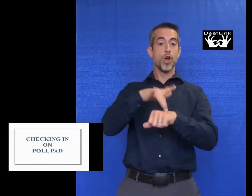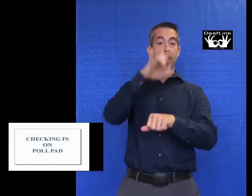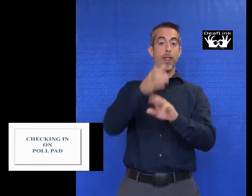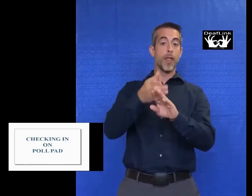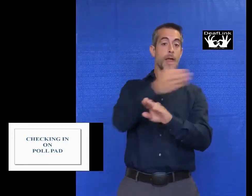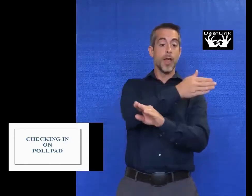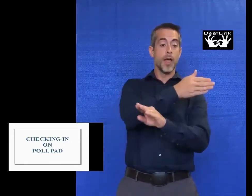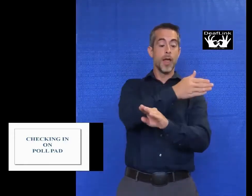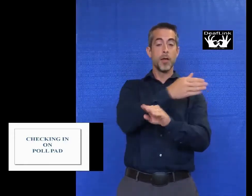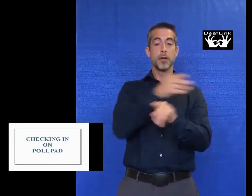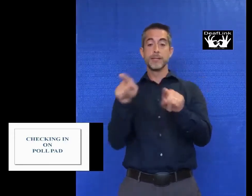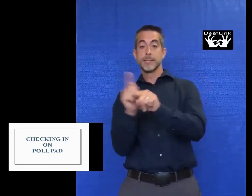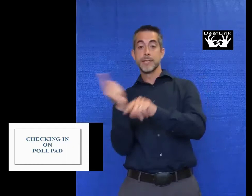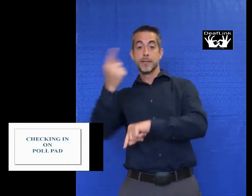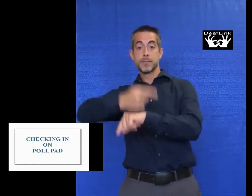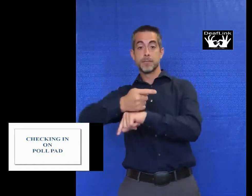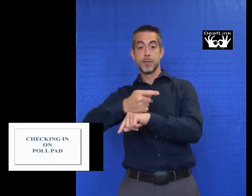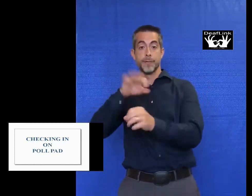process.